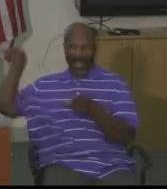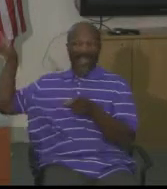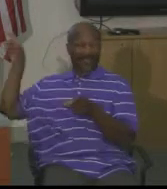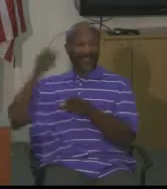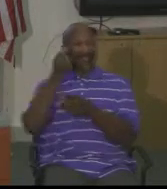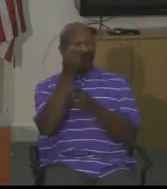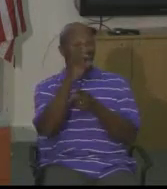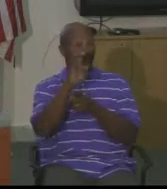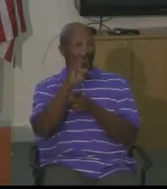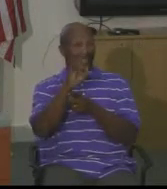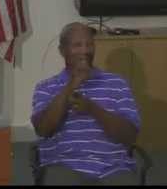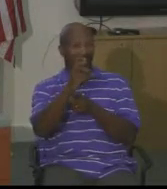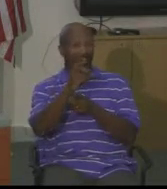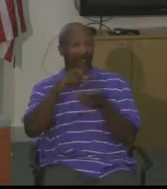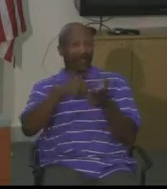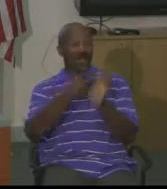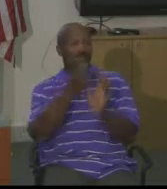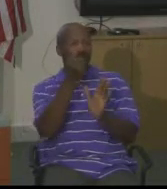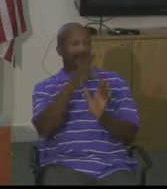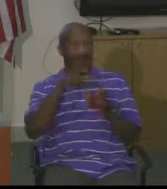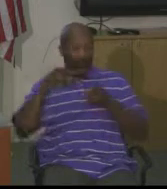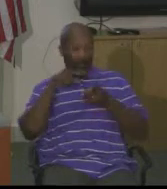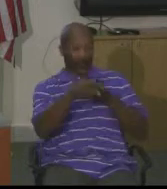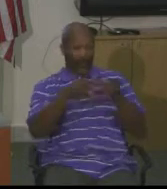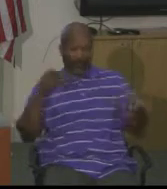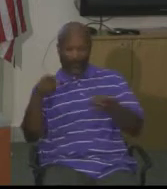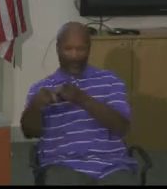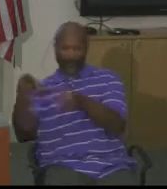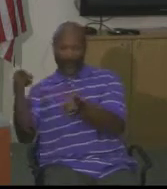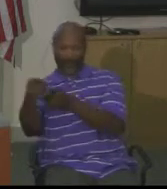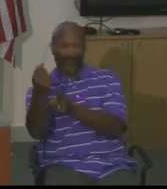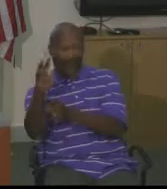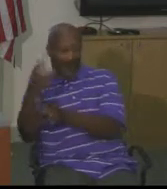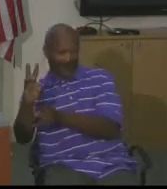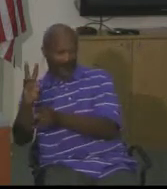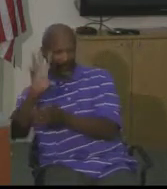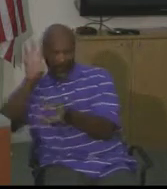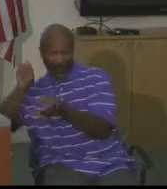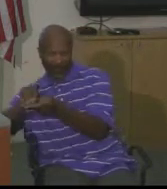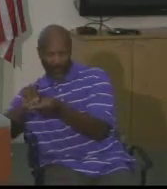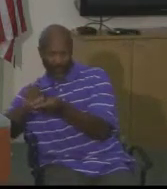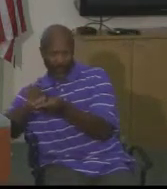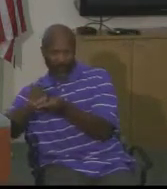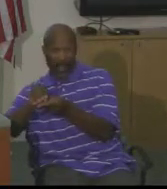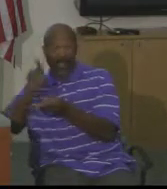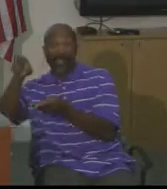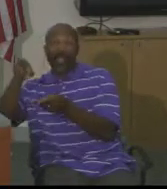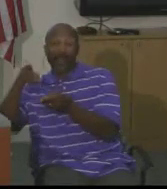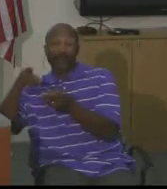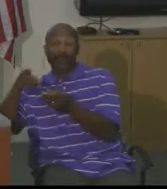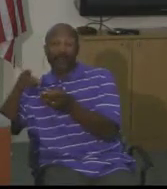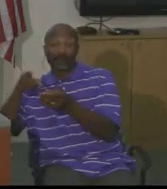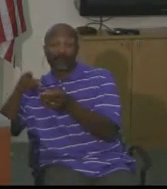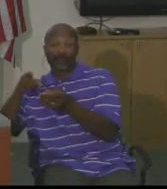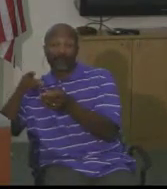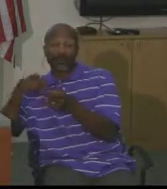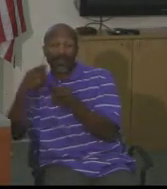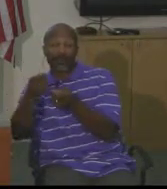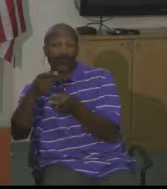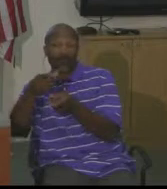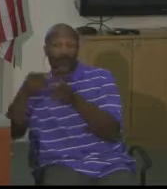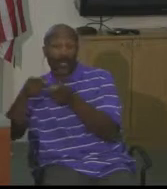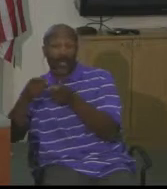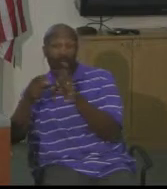the number of lanes, and then take the version, and that gives me the speed. So an